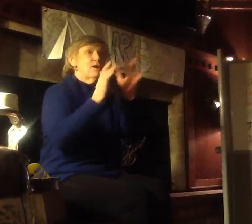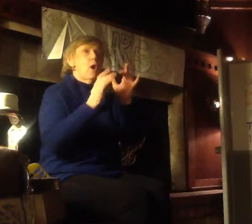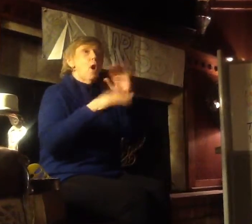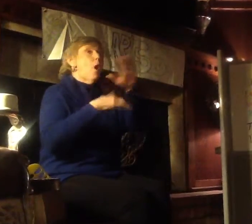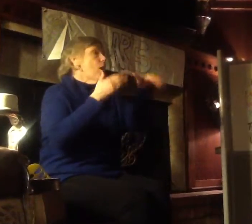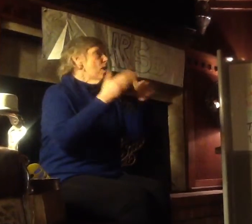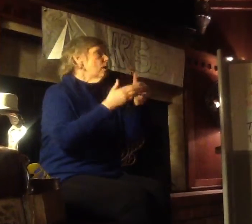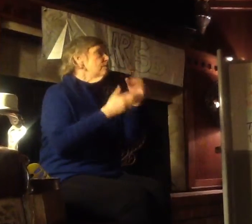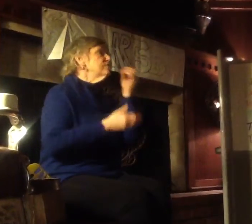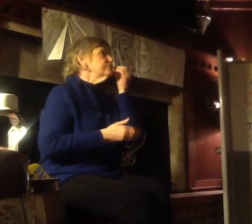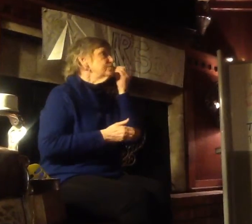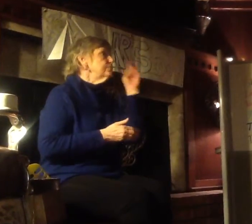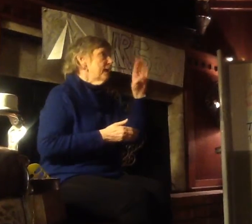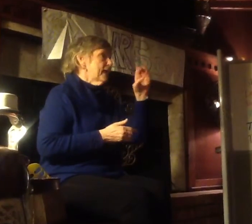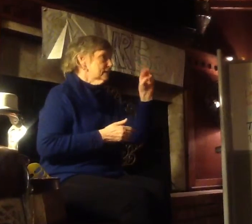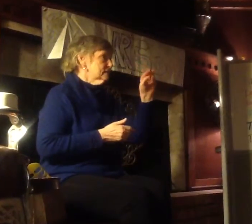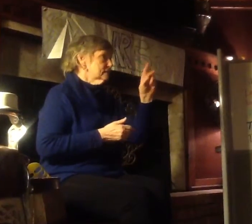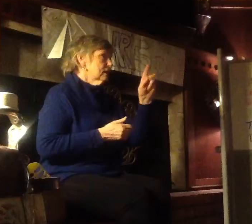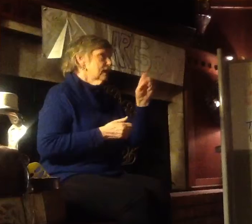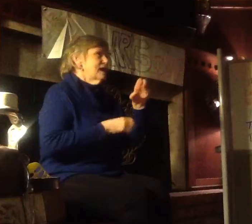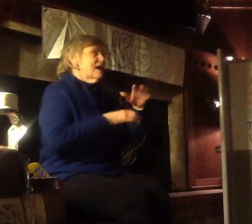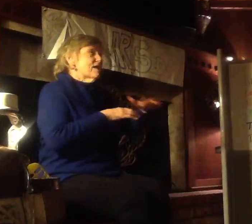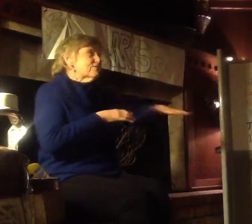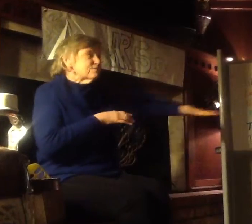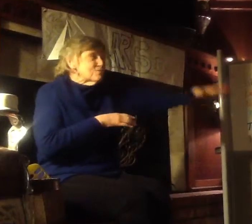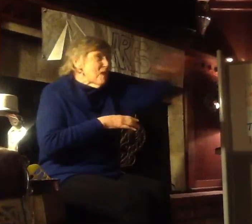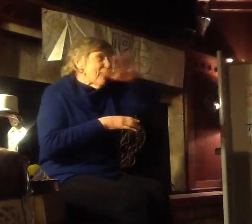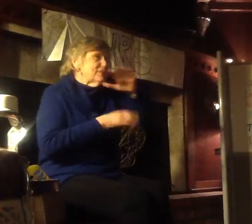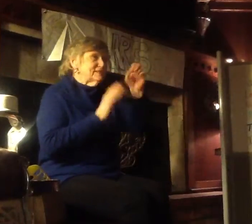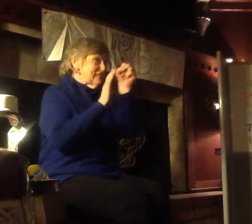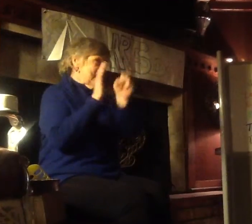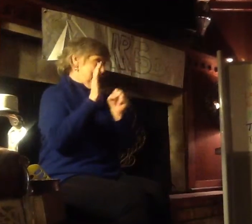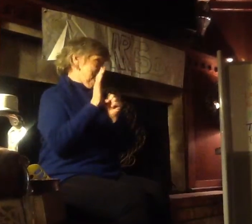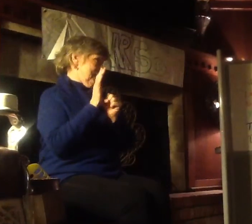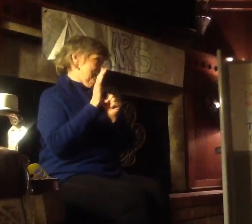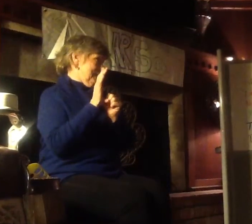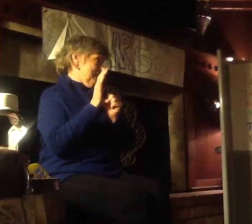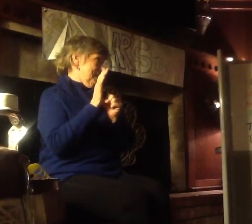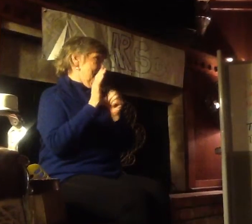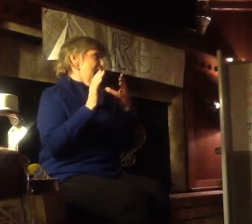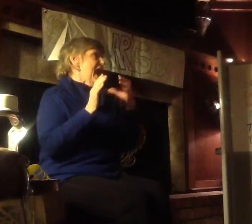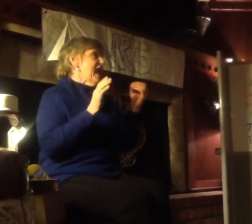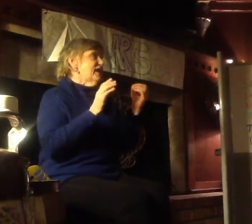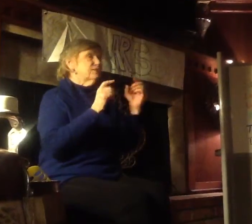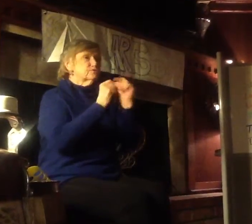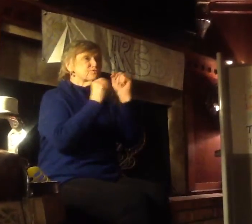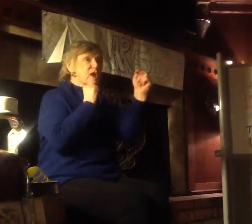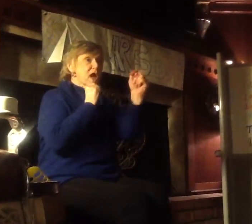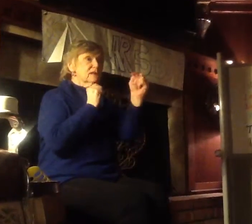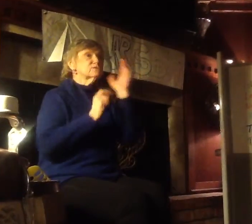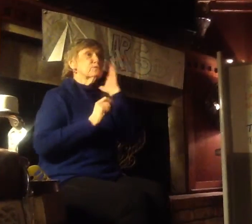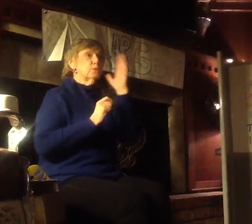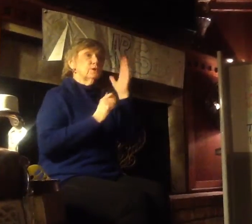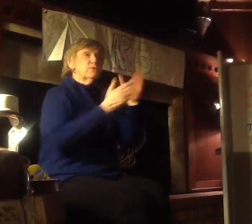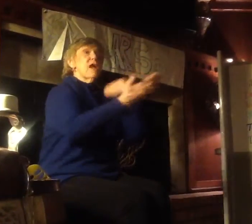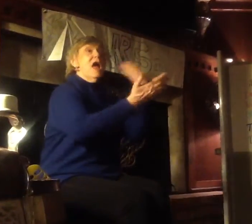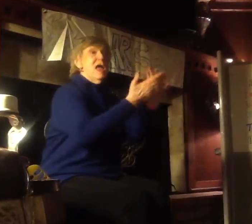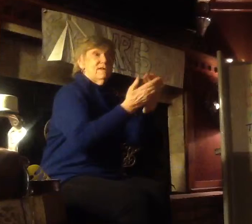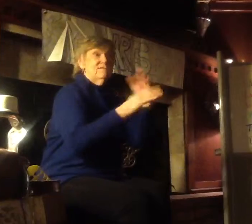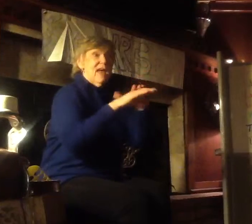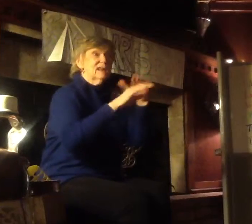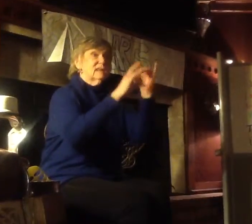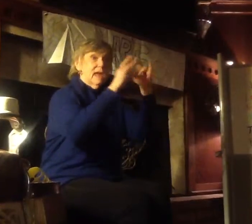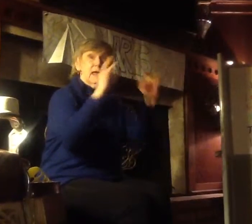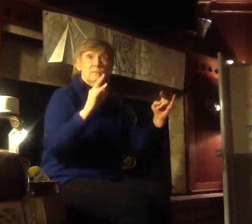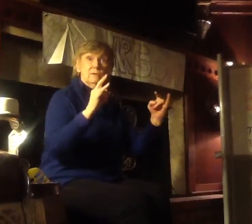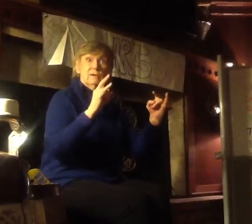contact all of the food banks throughout the state. And the trucks would